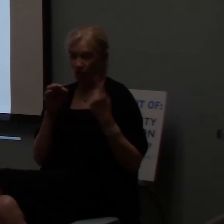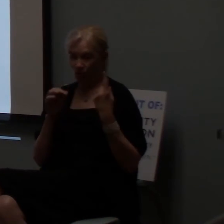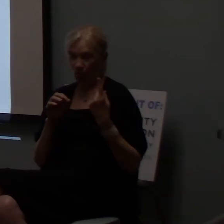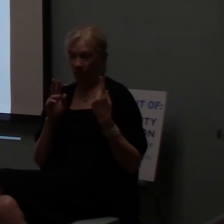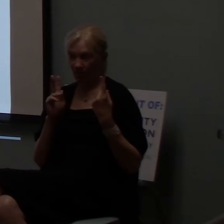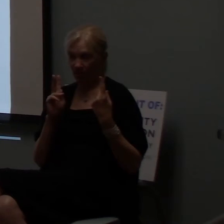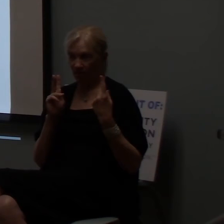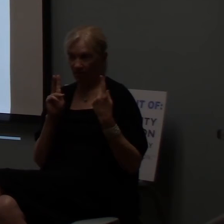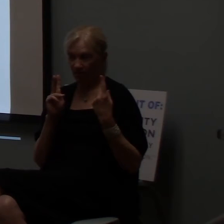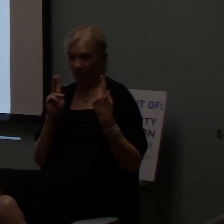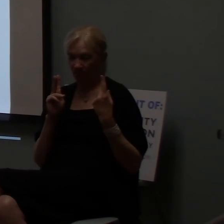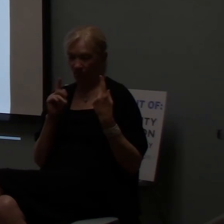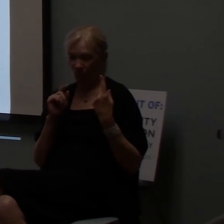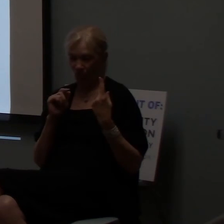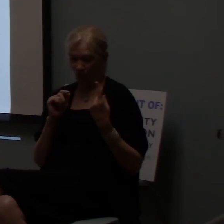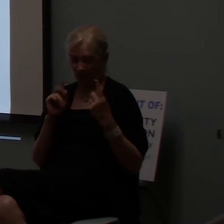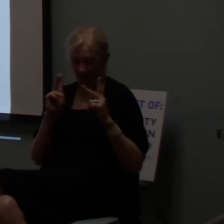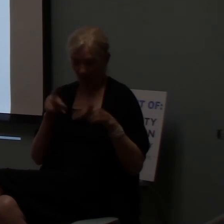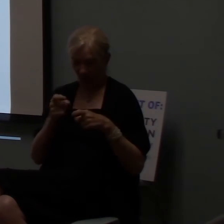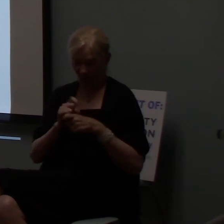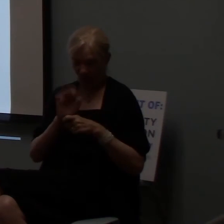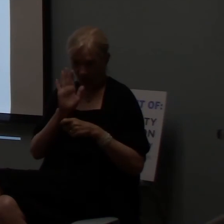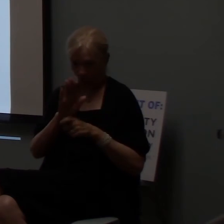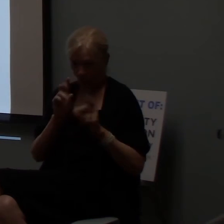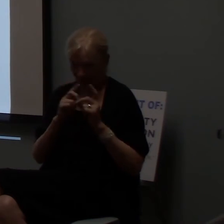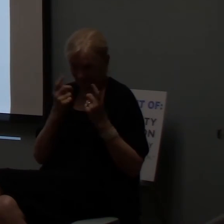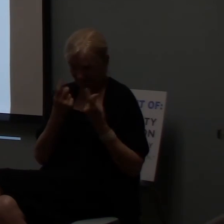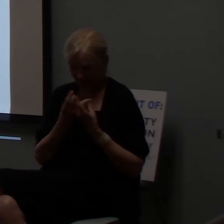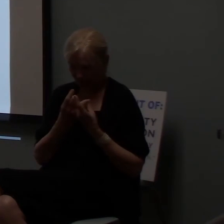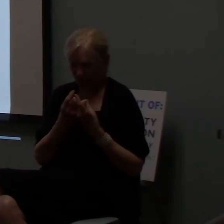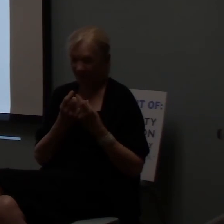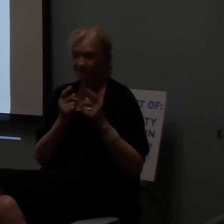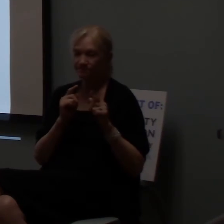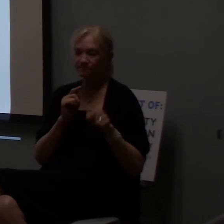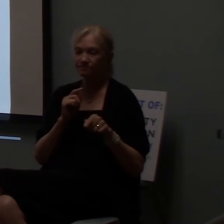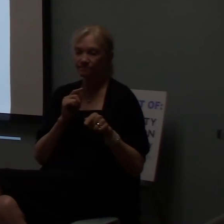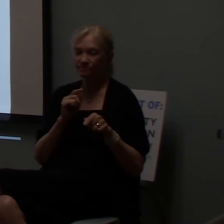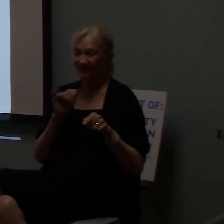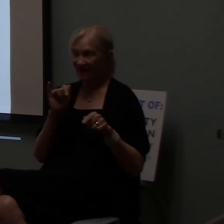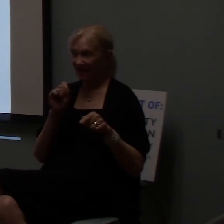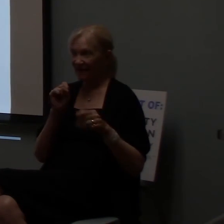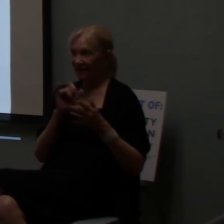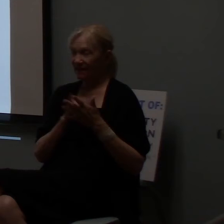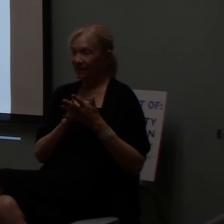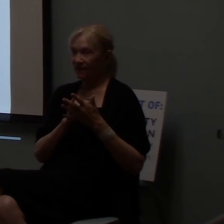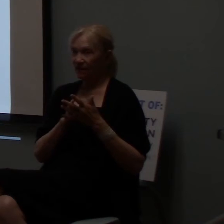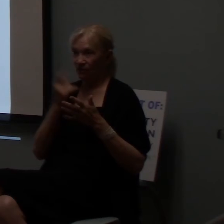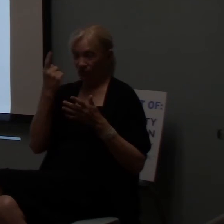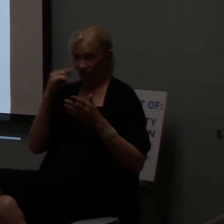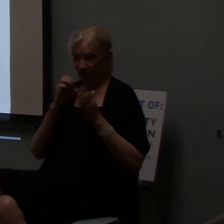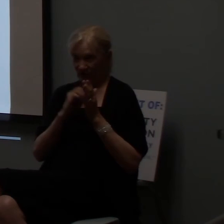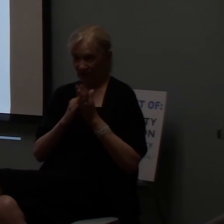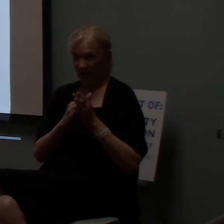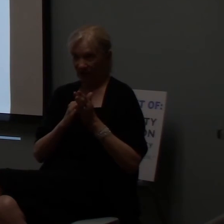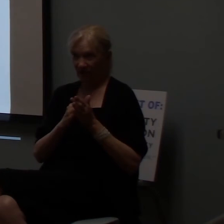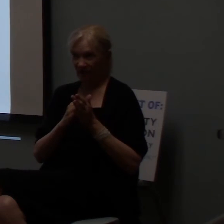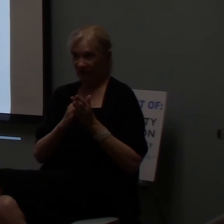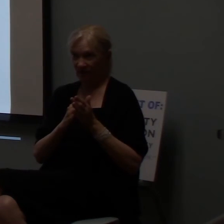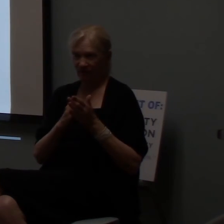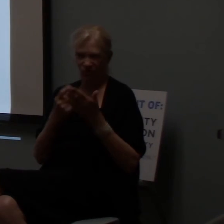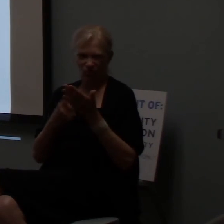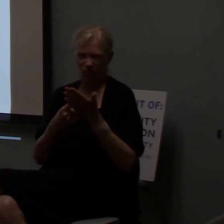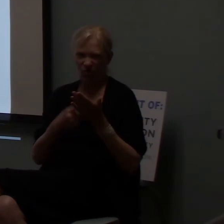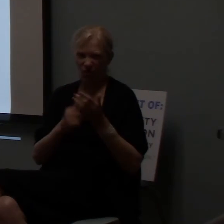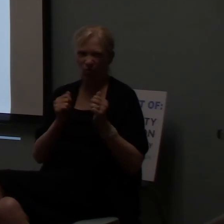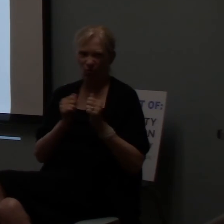you know, you would elect the person from your district. Correct. Is that, for example, I mean, this has been argued with city